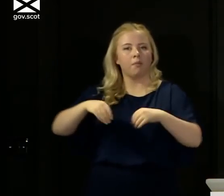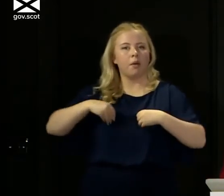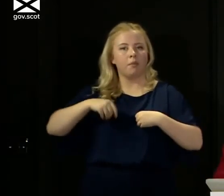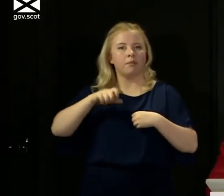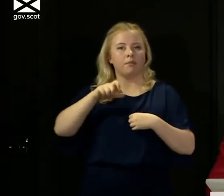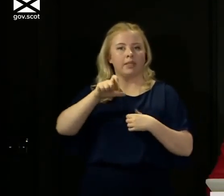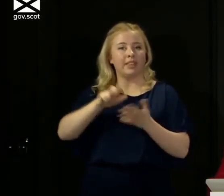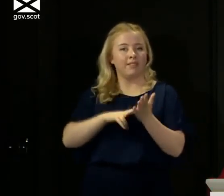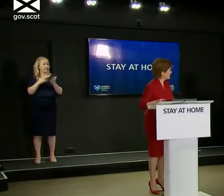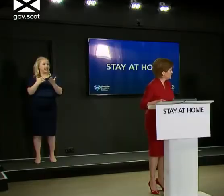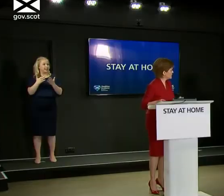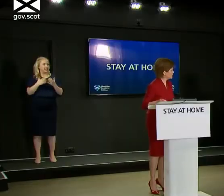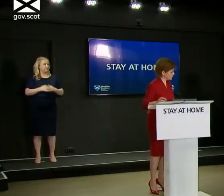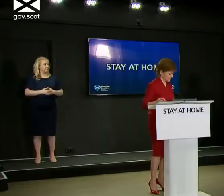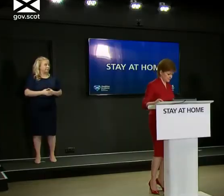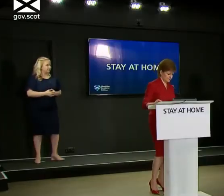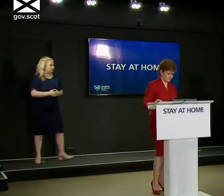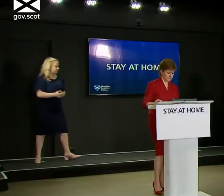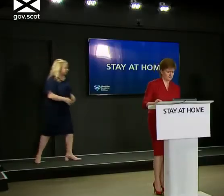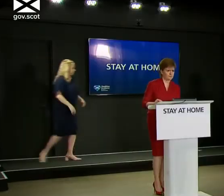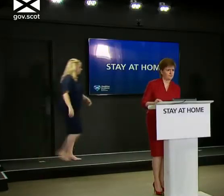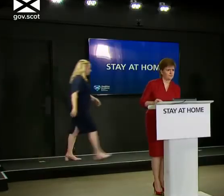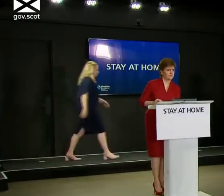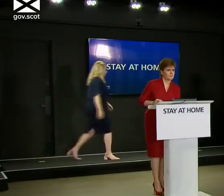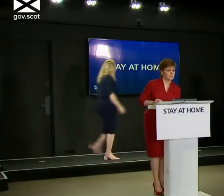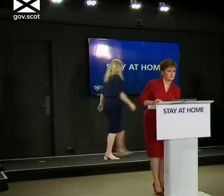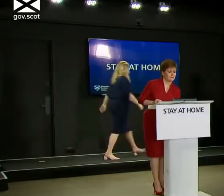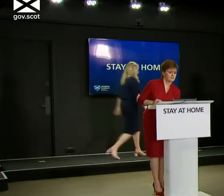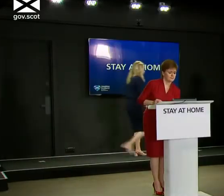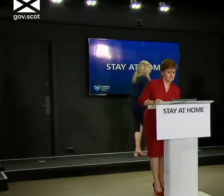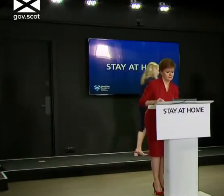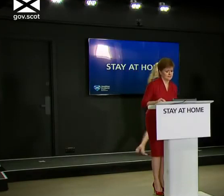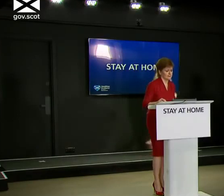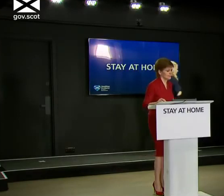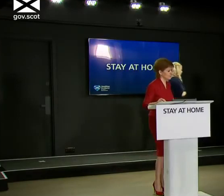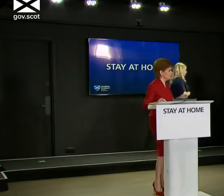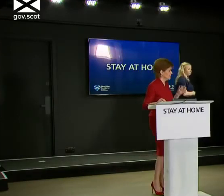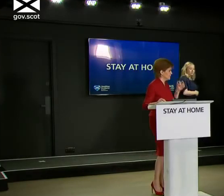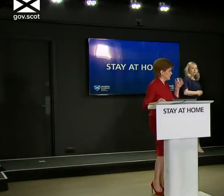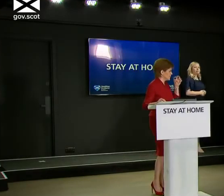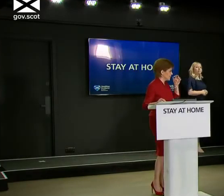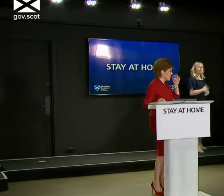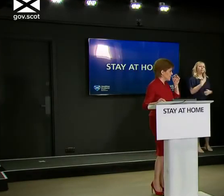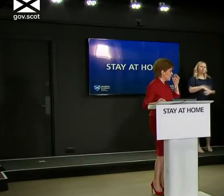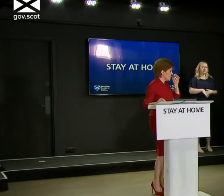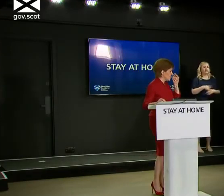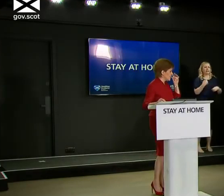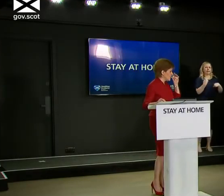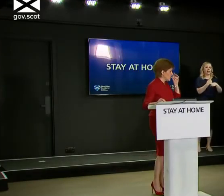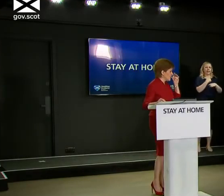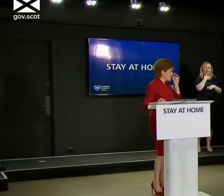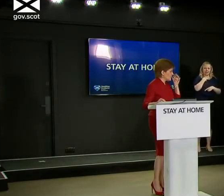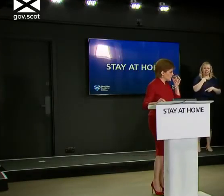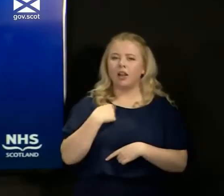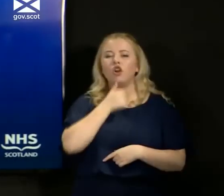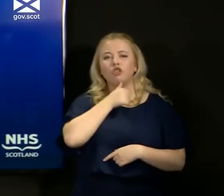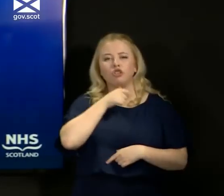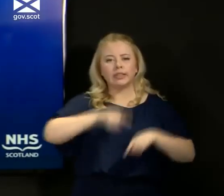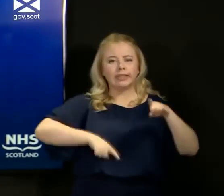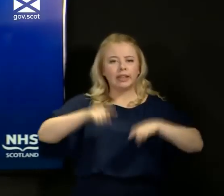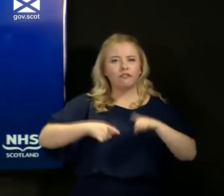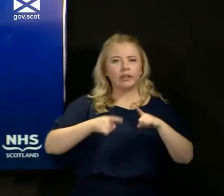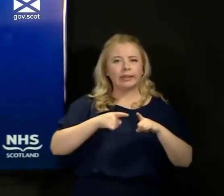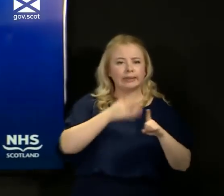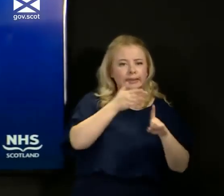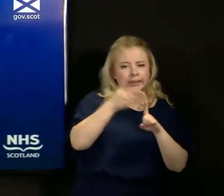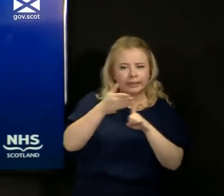across the country. Do you want to add anything to that? Yeah, I think I touched upon this yesterday in the use of the different indicators that we have at our